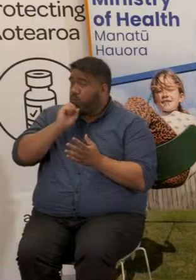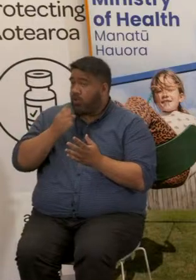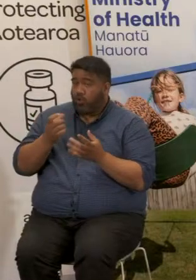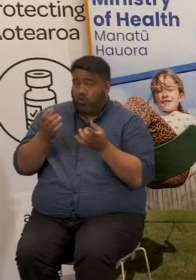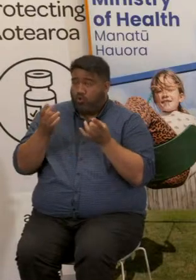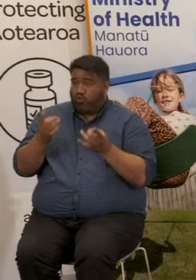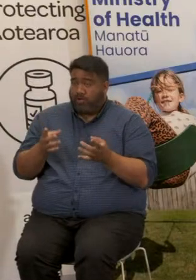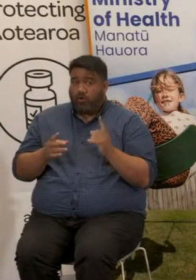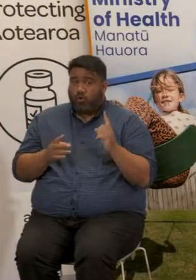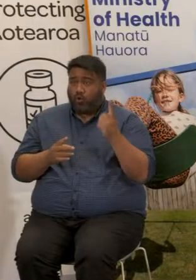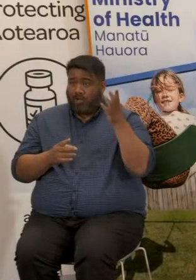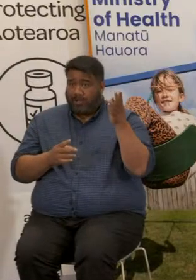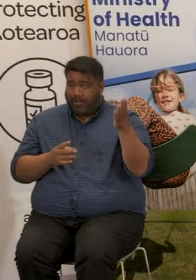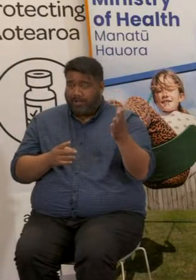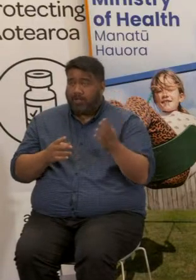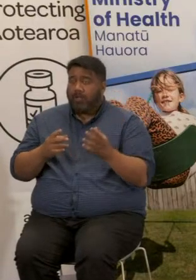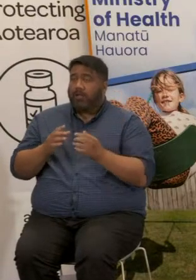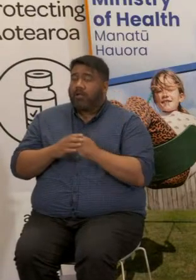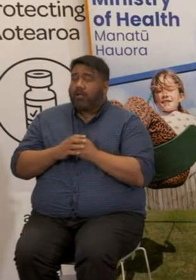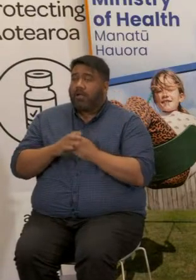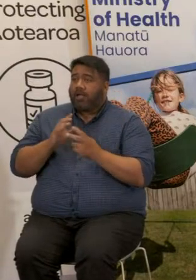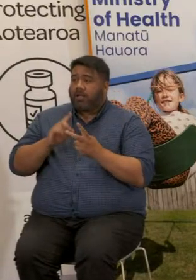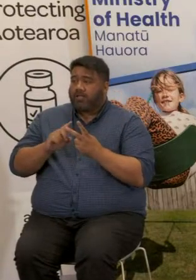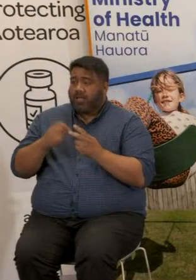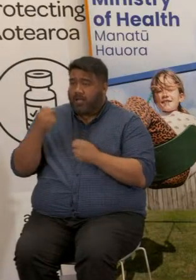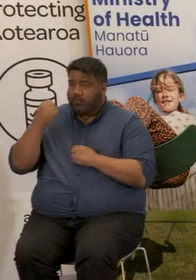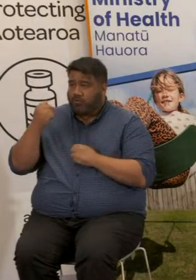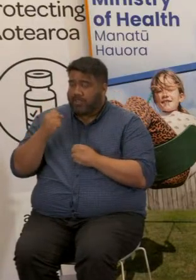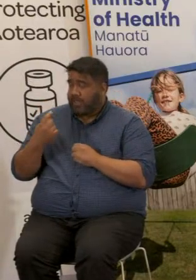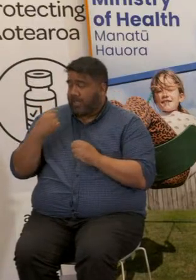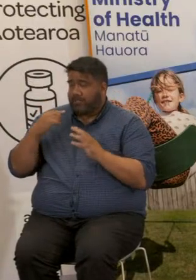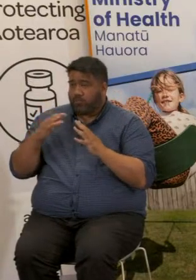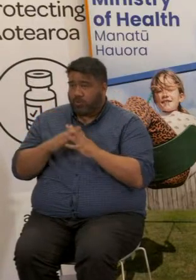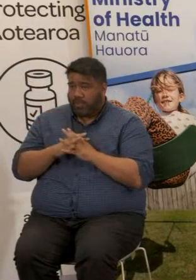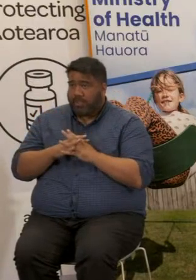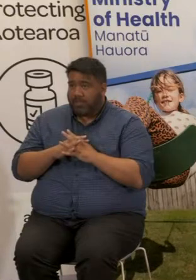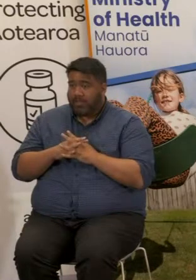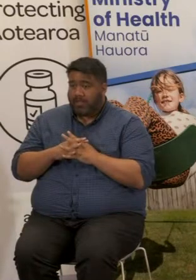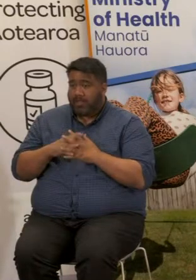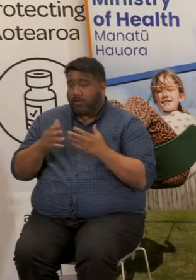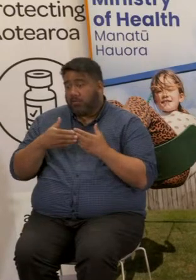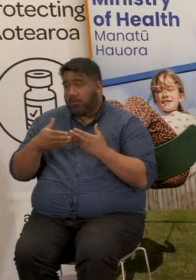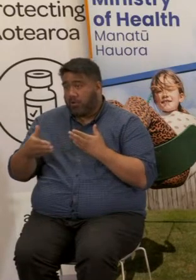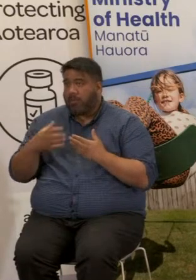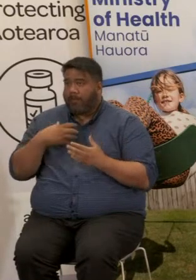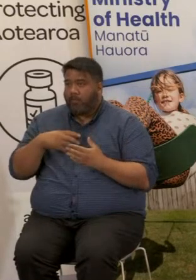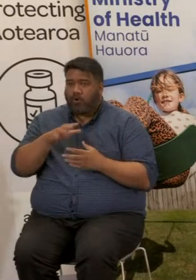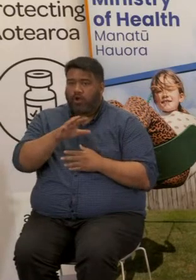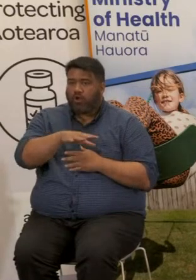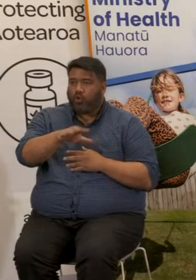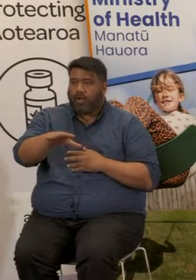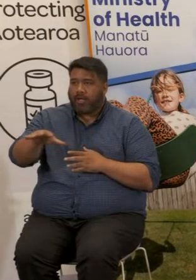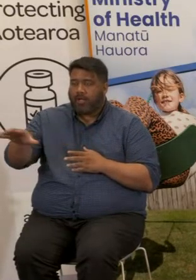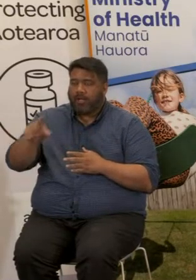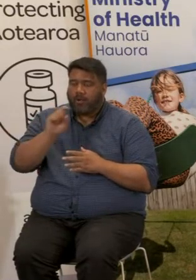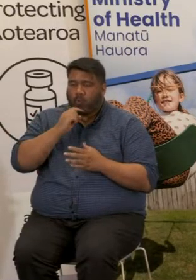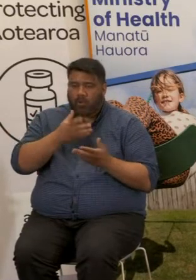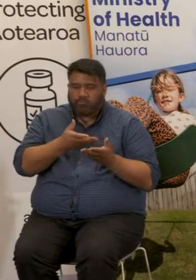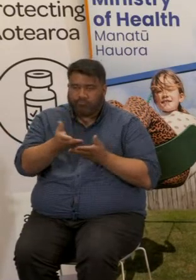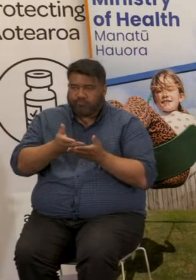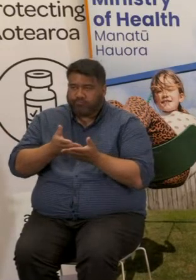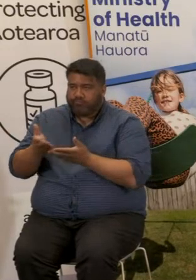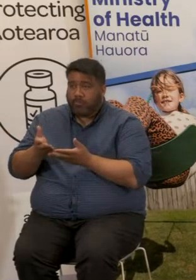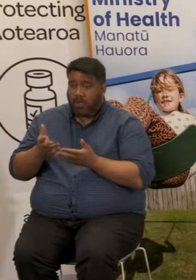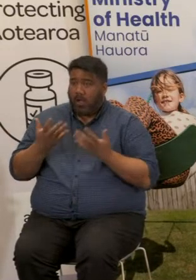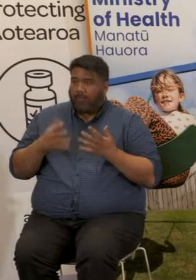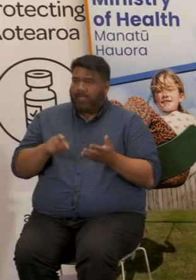Makaurau and Kirikiriroa last week. We're looking at other rohe now. And I've already signed off the sharing of that data,